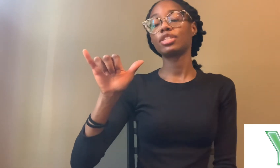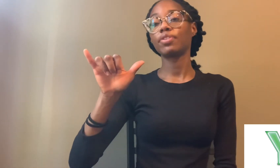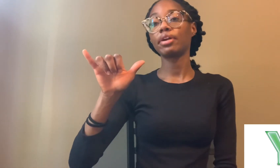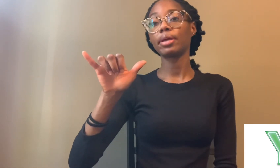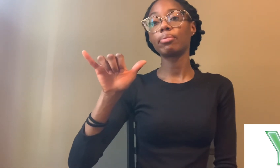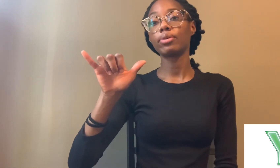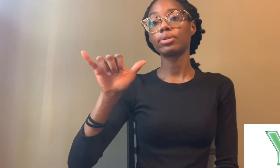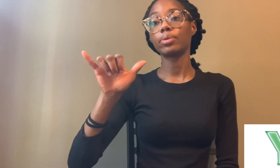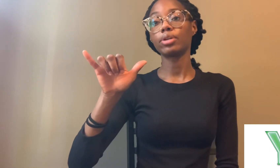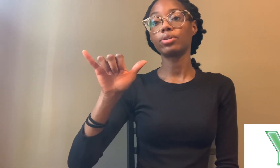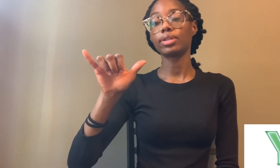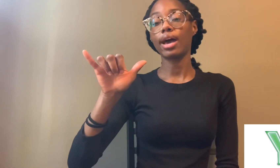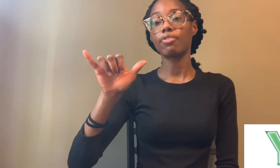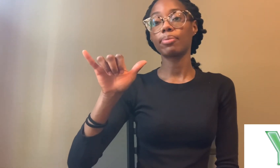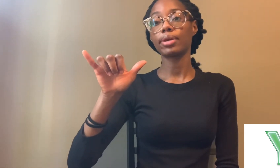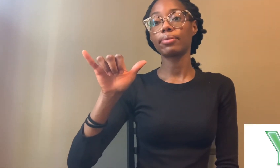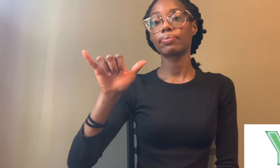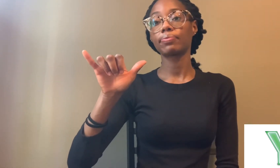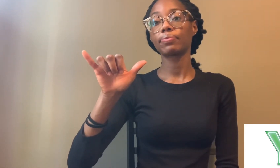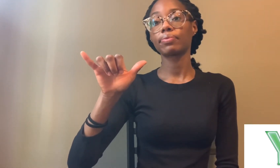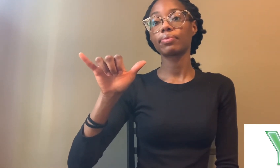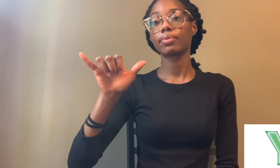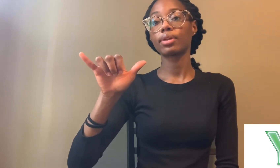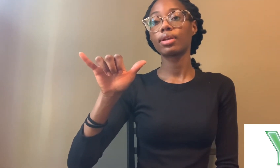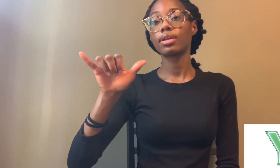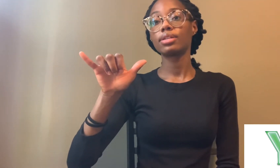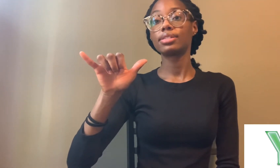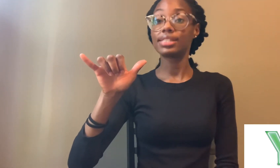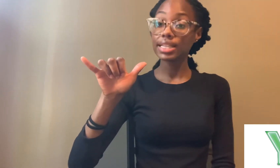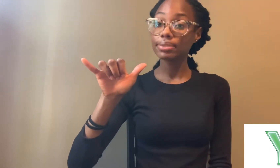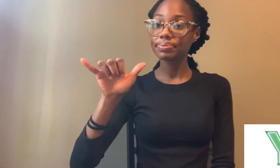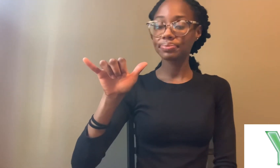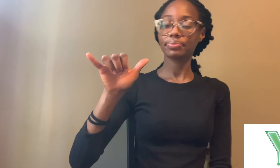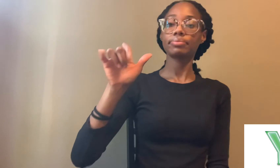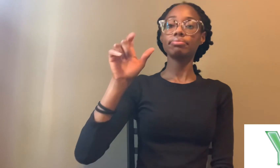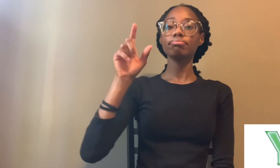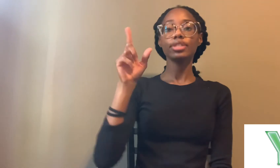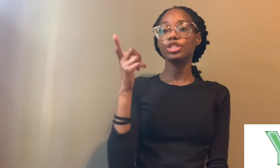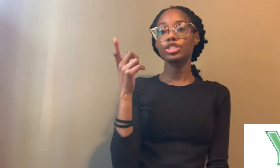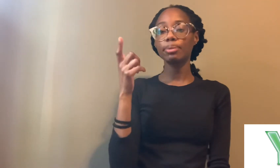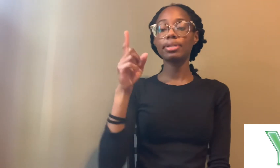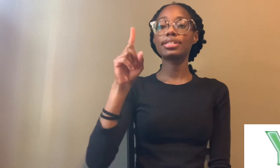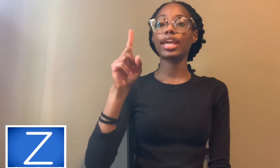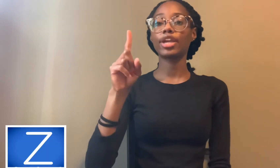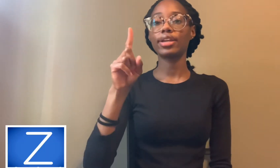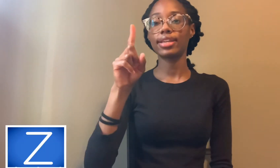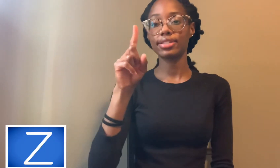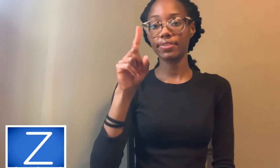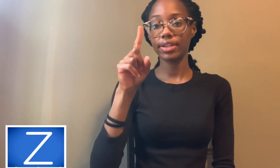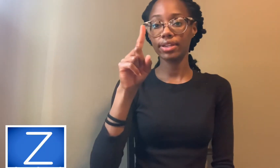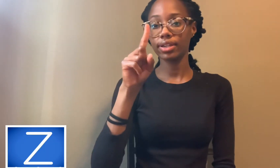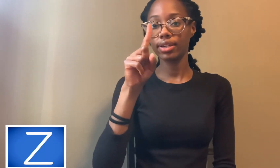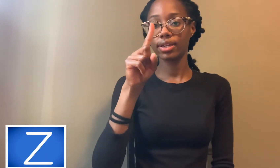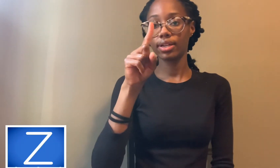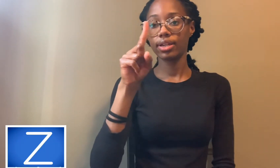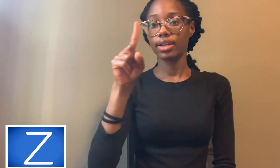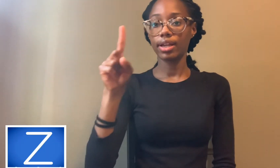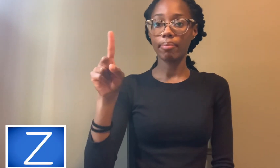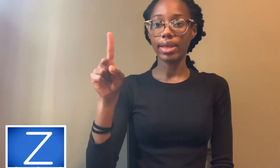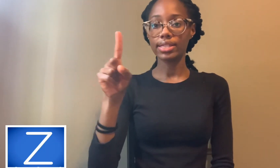very important when you're doing the alphabet. Z, simply take your index finger and make a Z